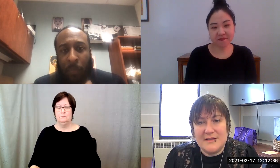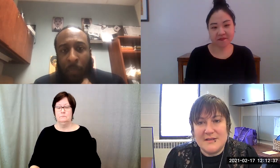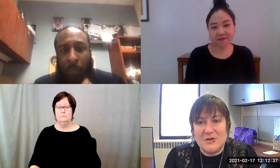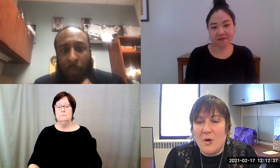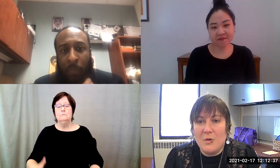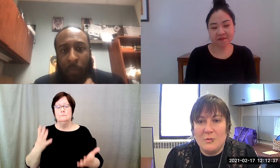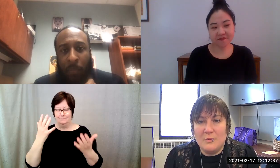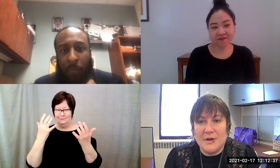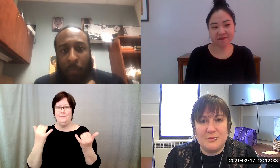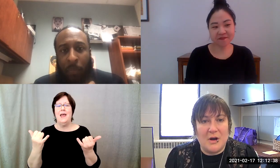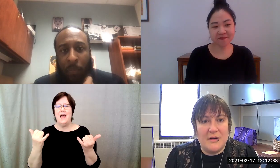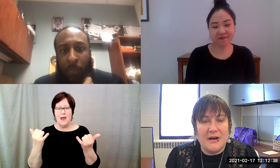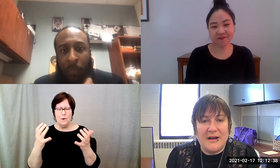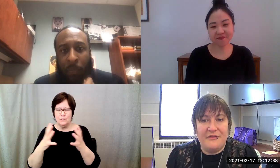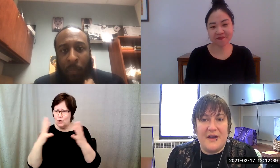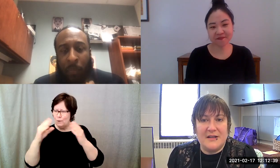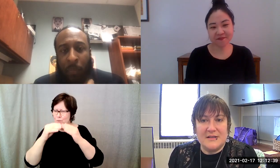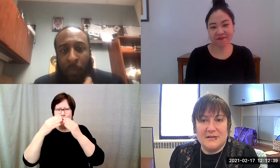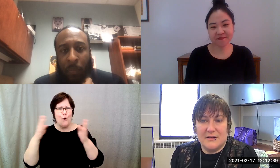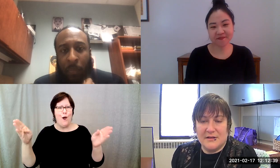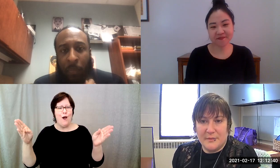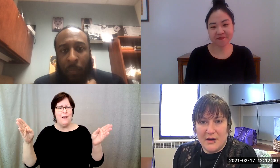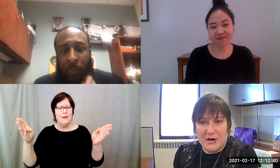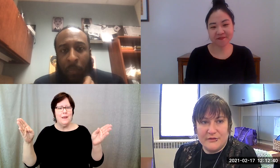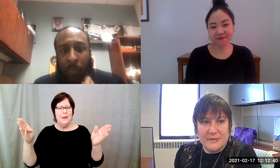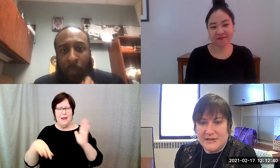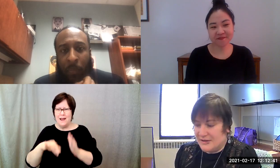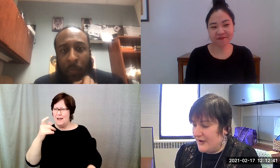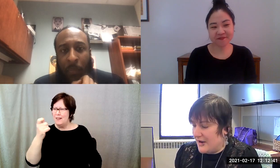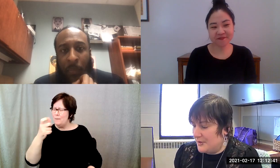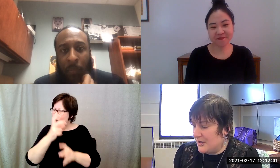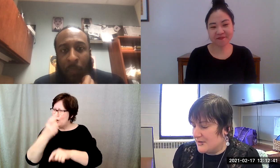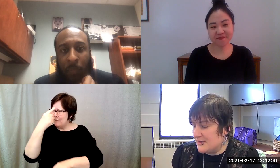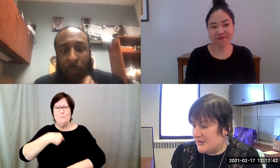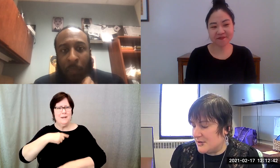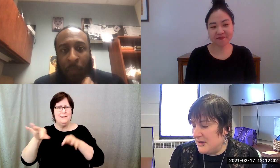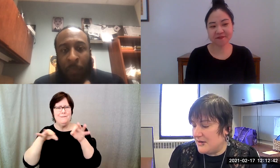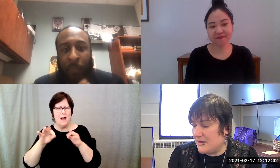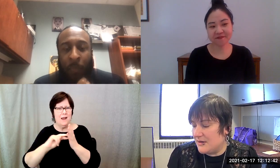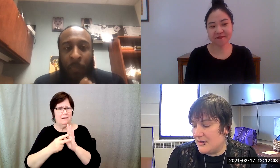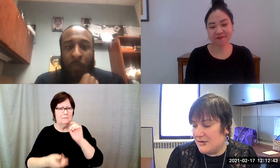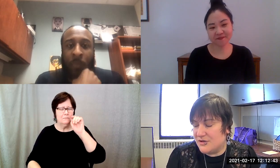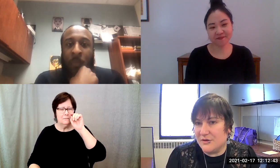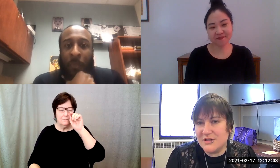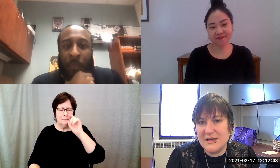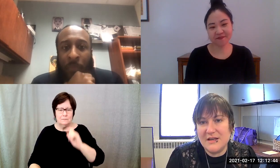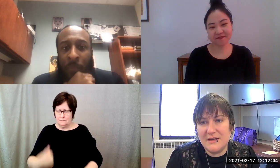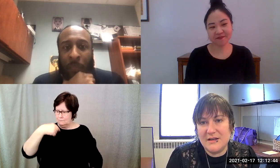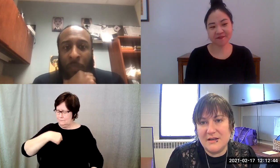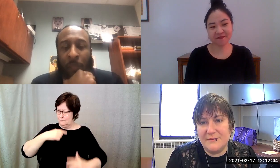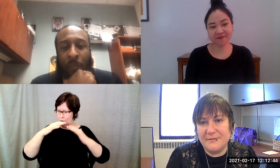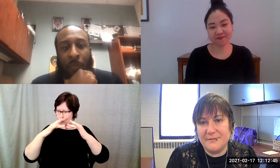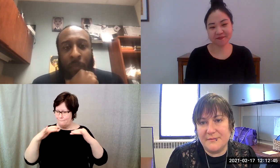Now it's so much broader, and I find it's a little bit harder for me to define, because to me,